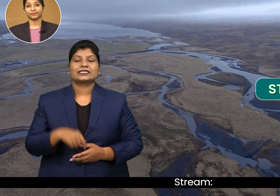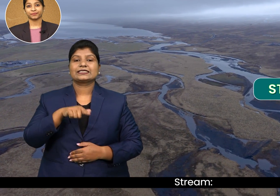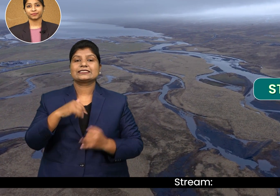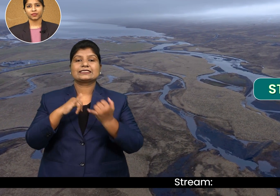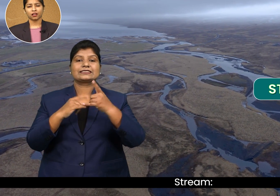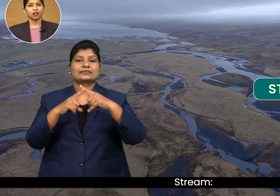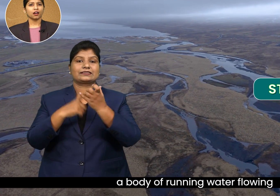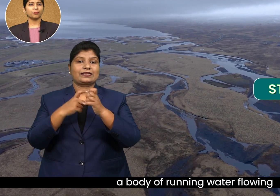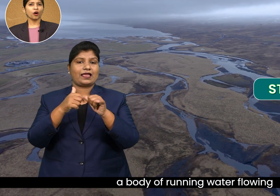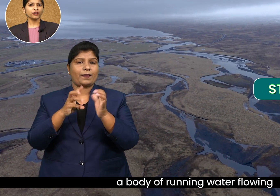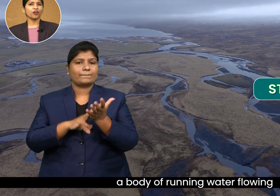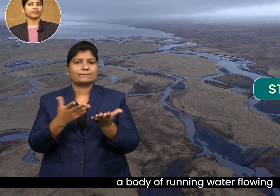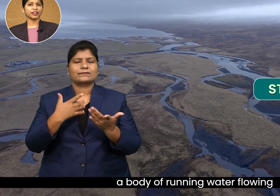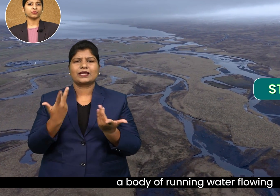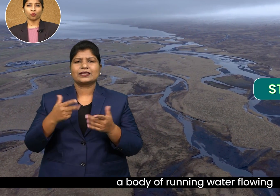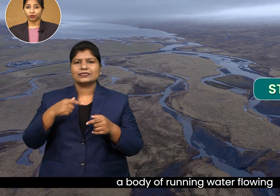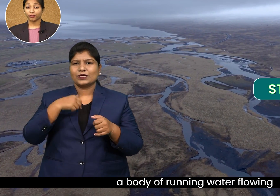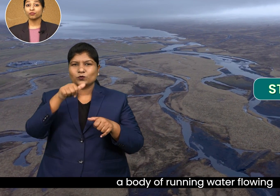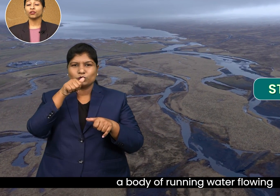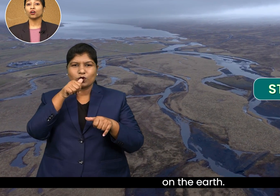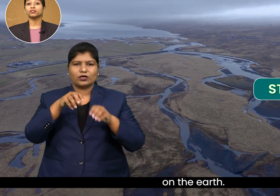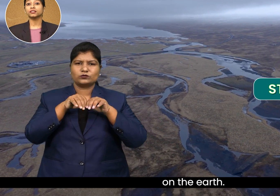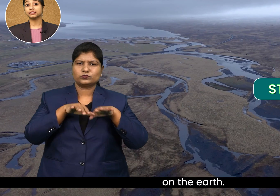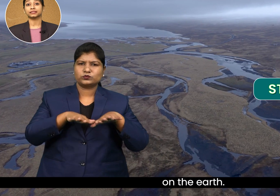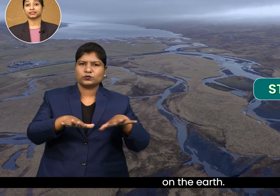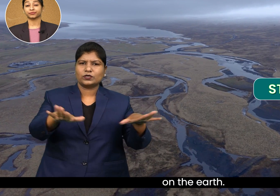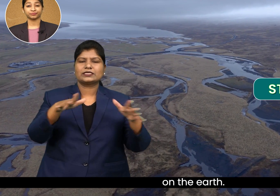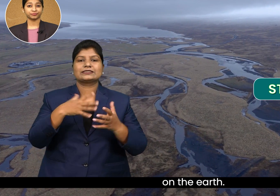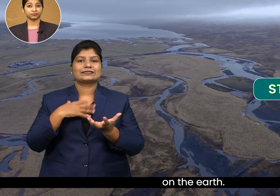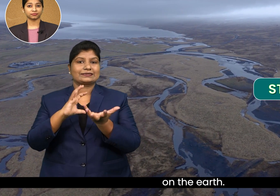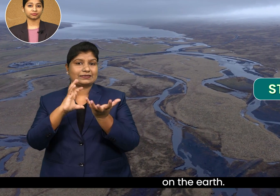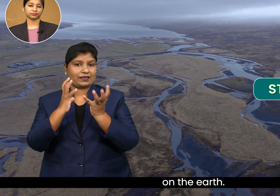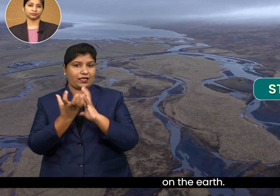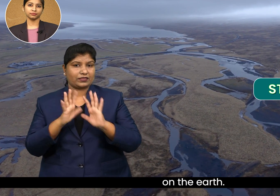Stream, a body of running water flowing on the earth.